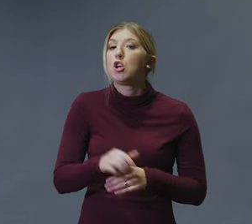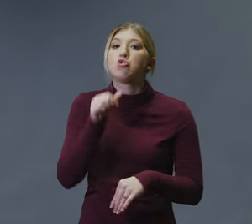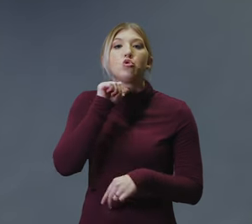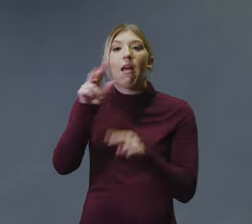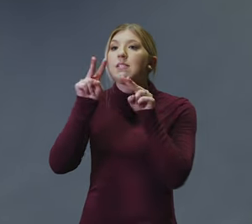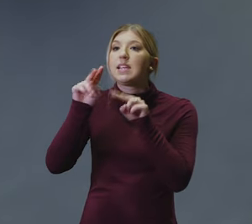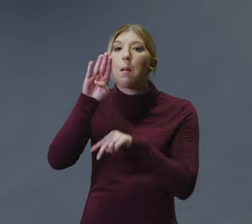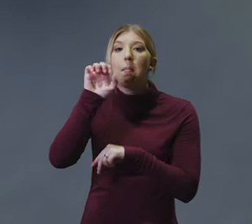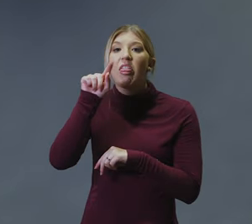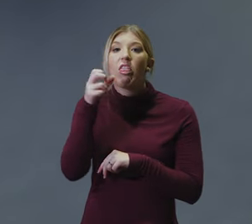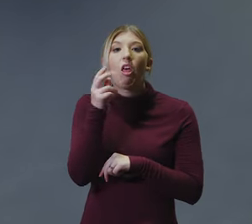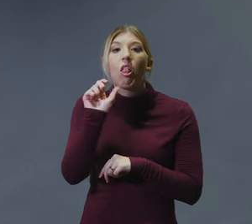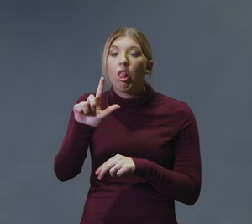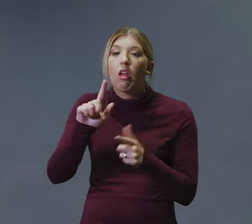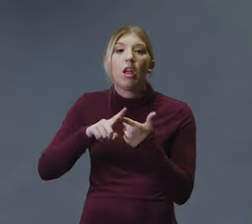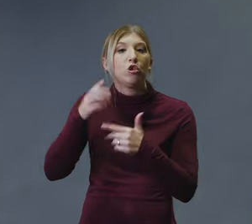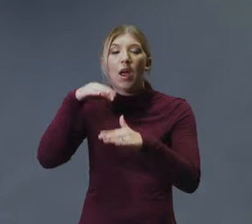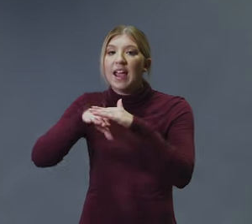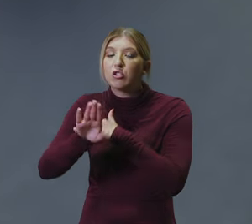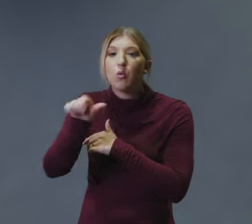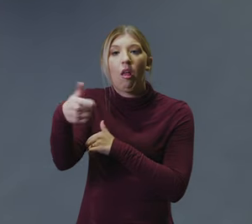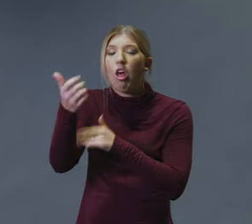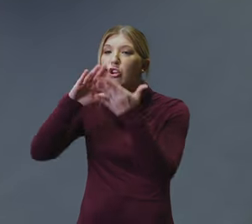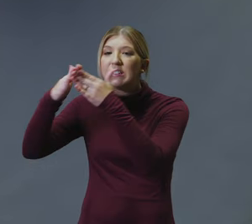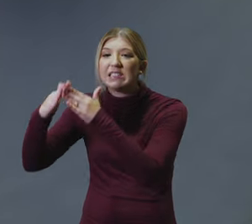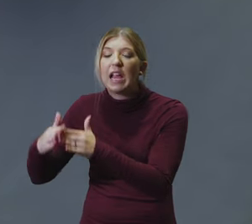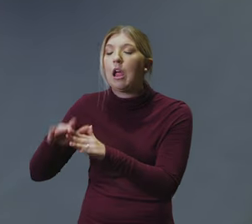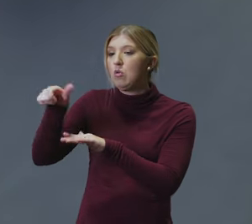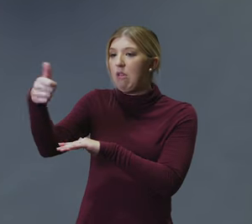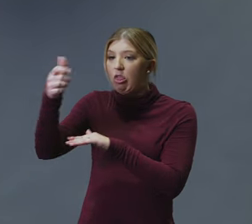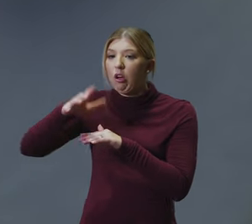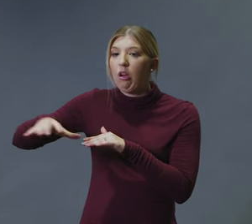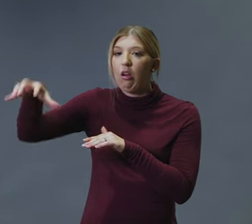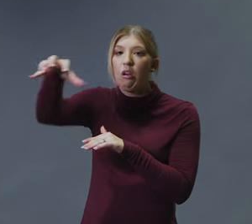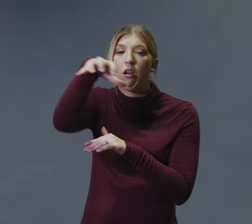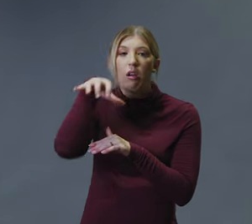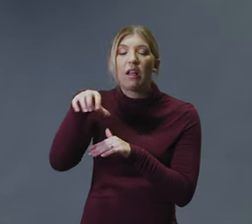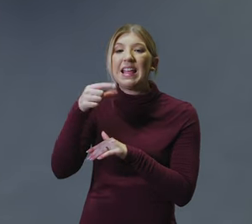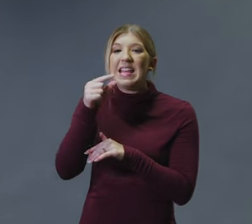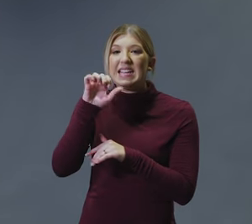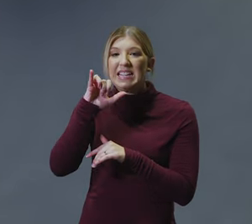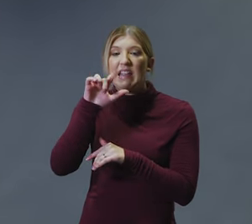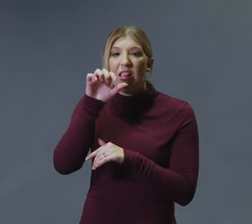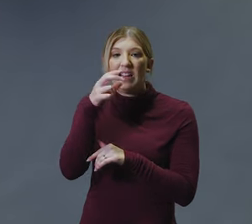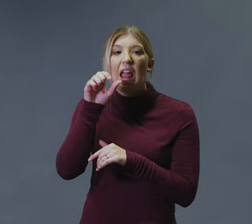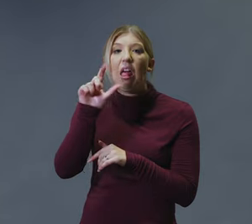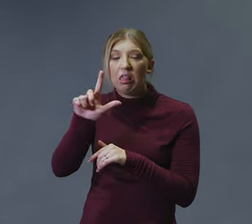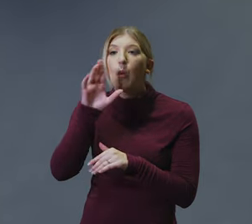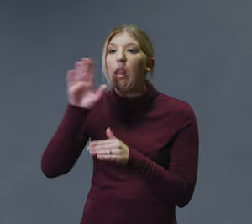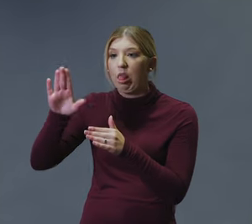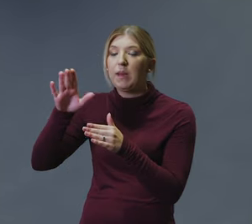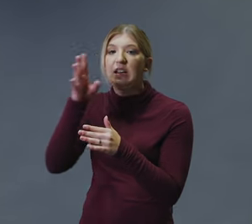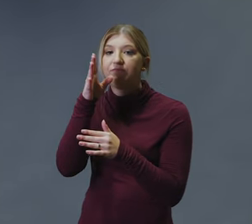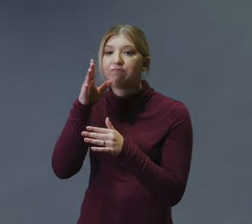seek Bethel, and do not enter into Gilgal, or cross over to Beersheba. For Gilgal shall surely go into exile, and Bethel shall